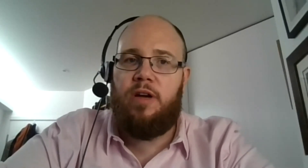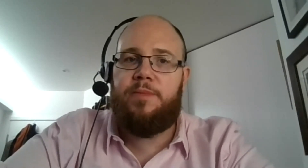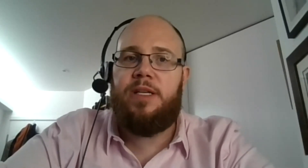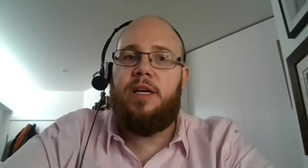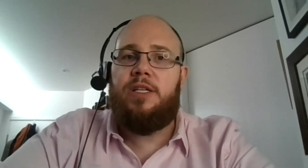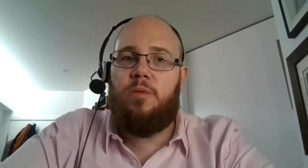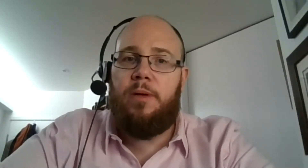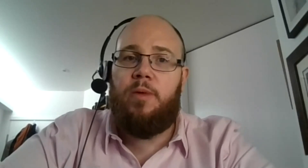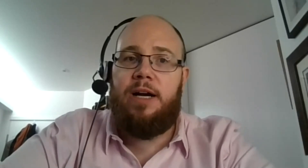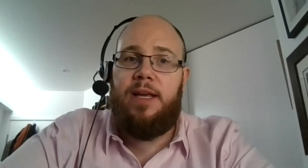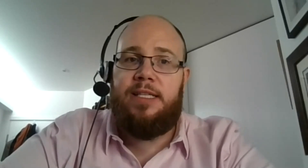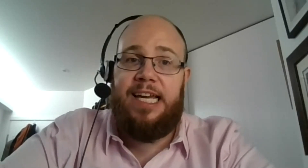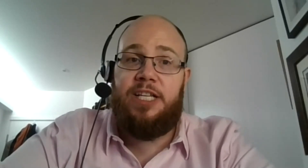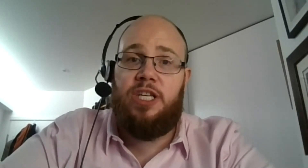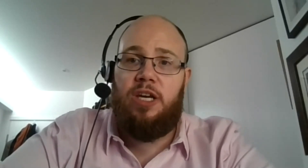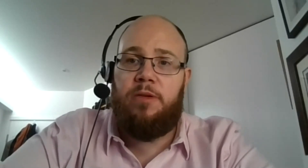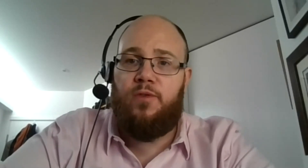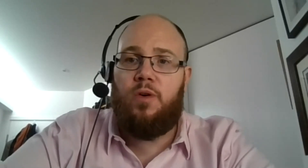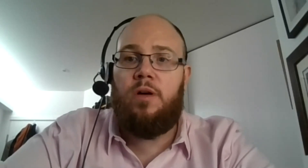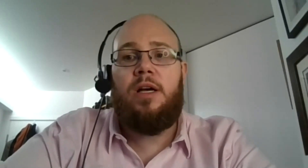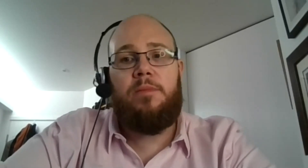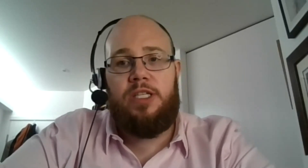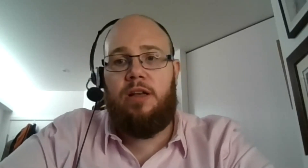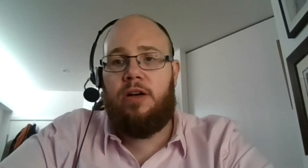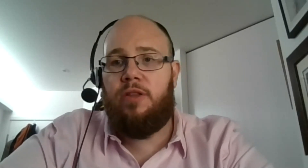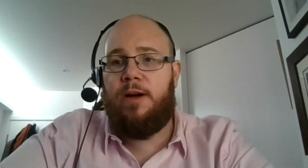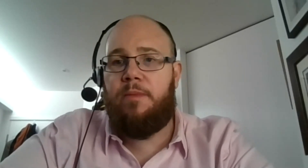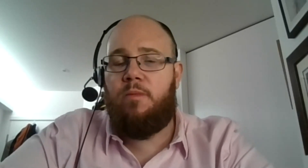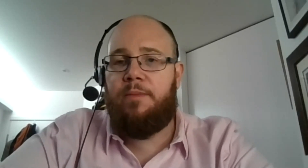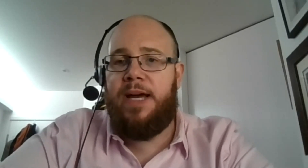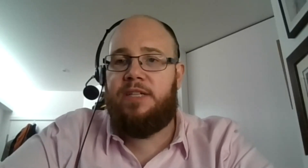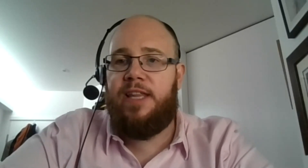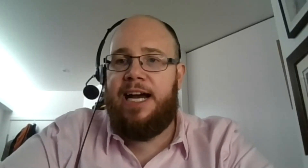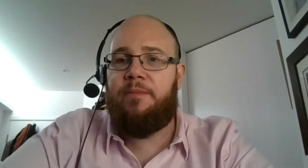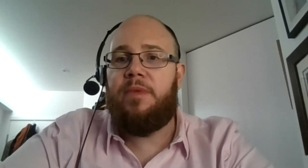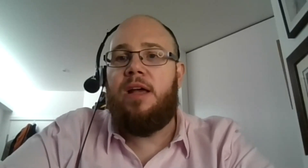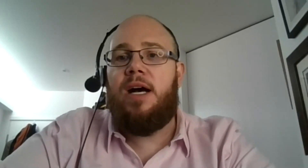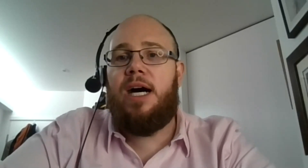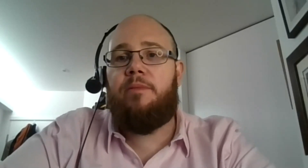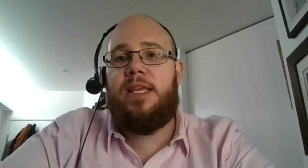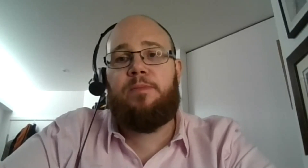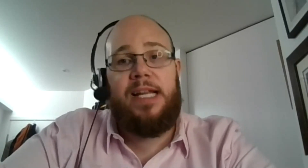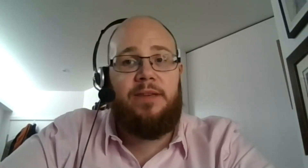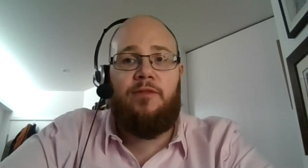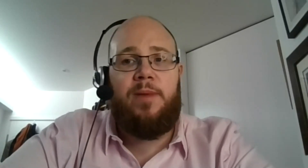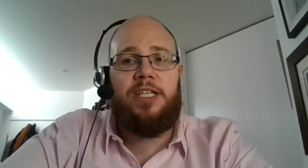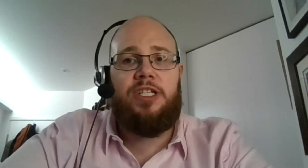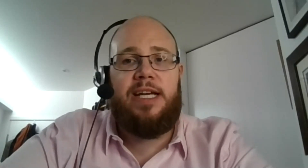groups to what we were in tier 2 before, but do look on the web page for that. There's plenty of information, Jez,